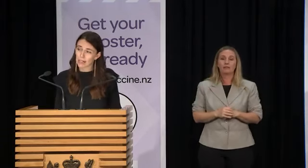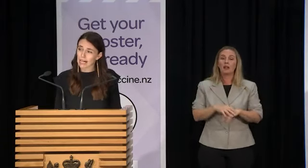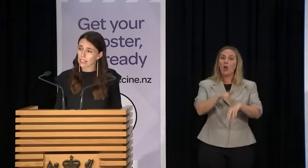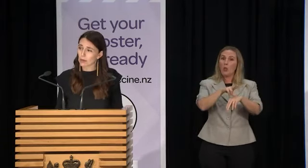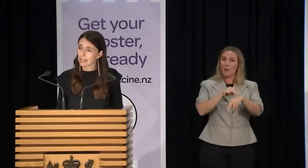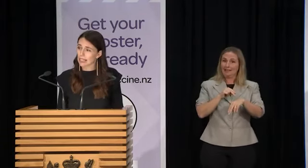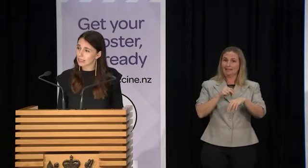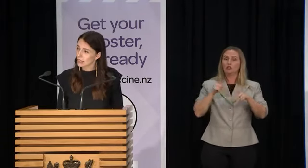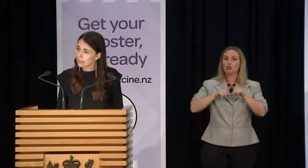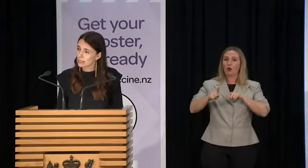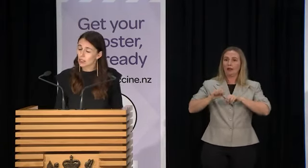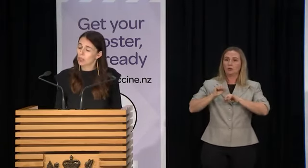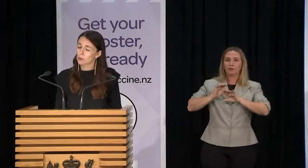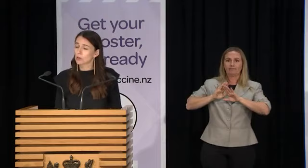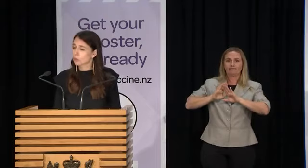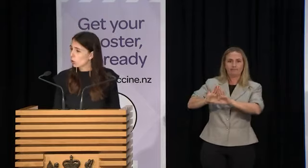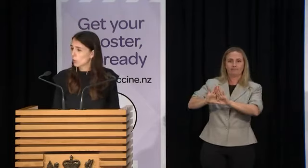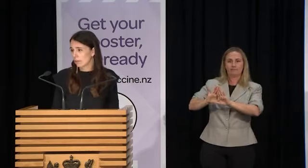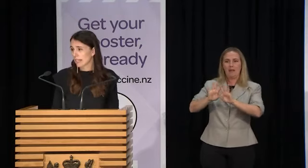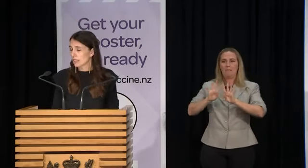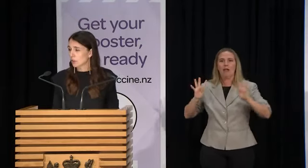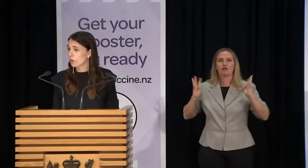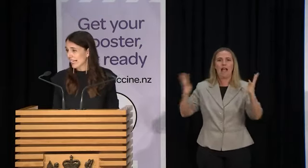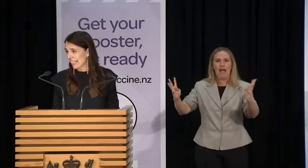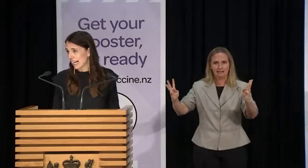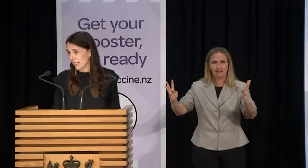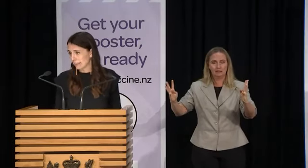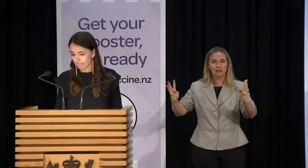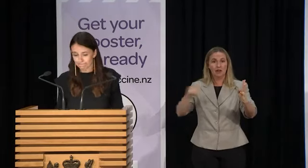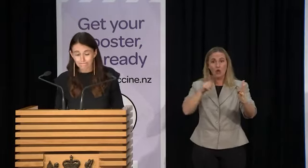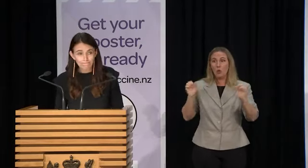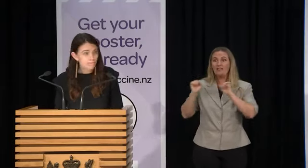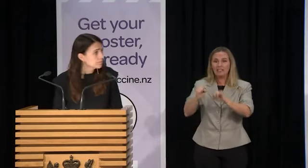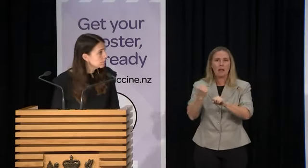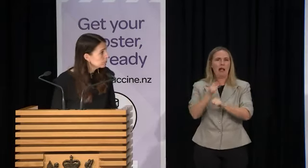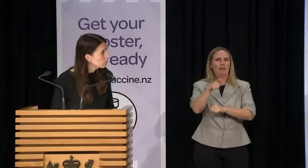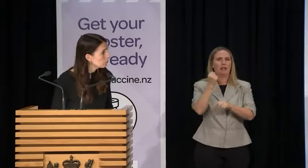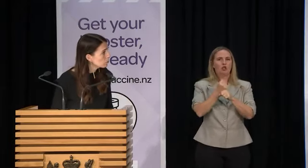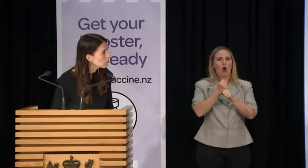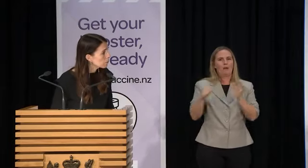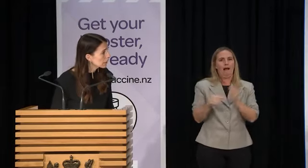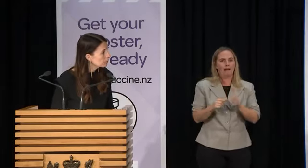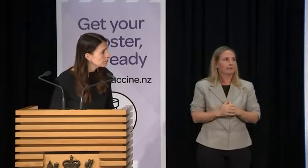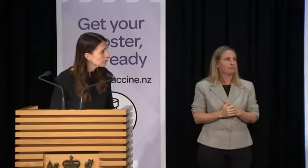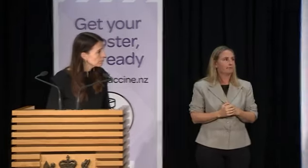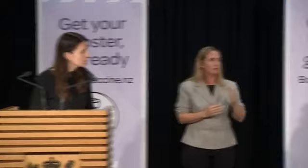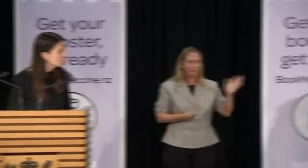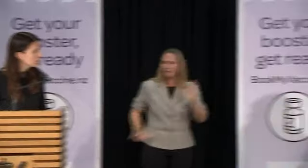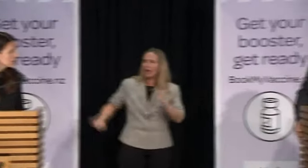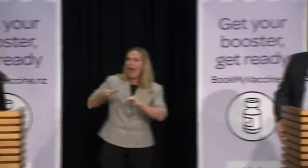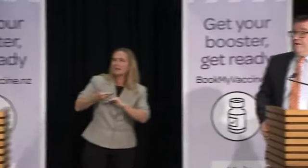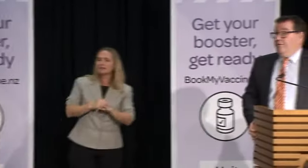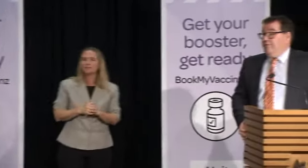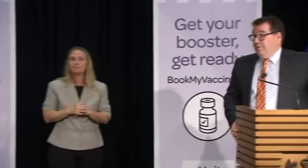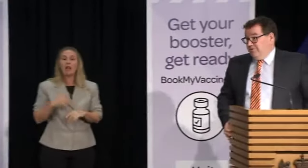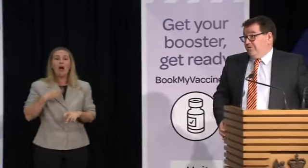a barricade around the outside. I'm sure you would not want to make their job any harder. Prime Minister, if I may. Yes. Also, I'd ask those